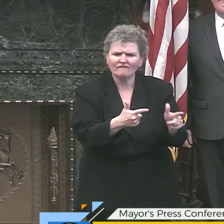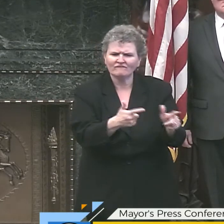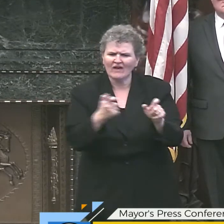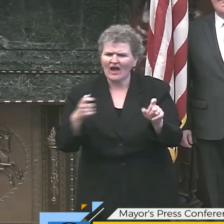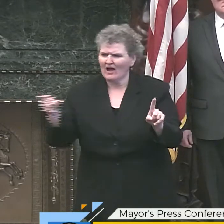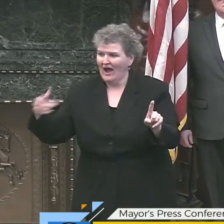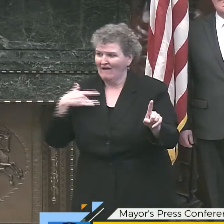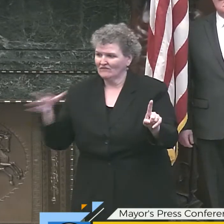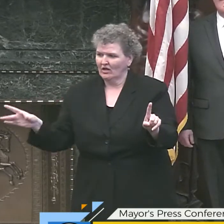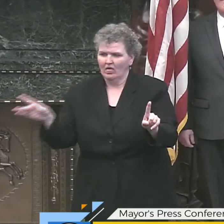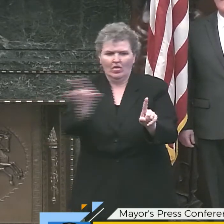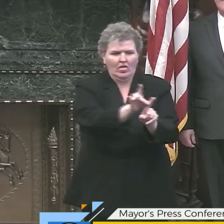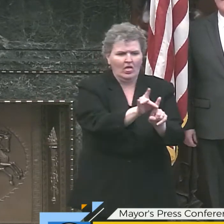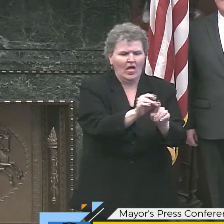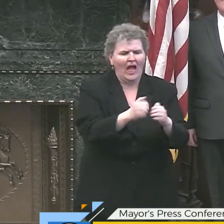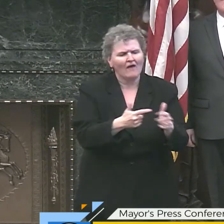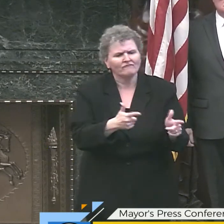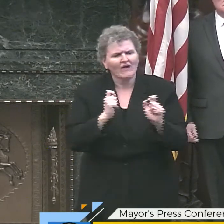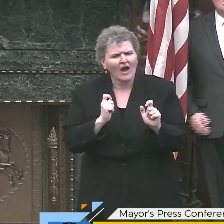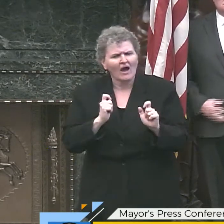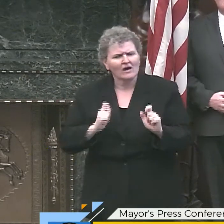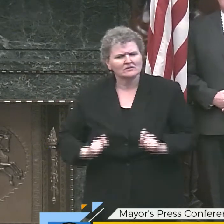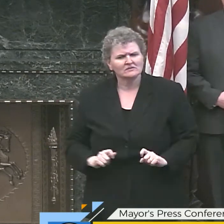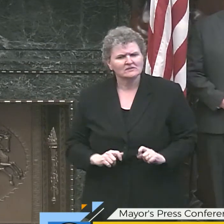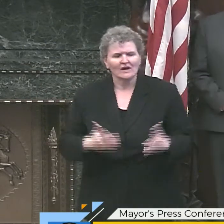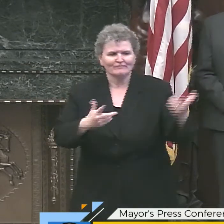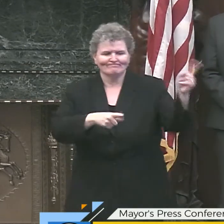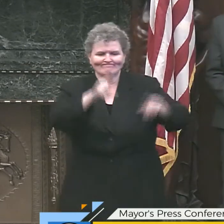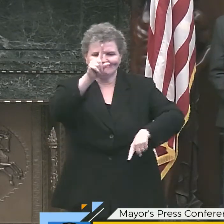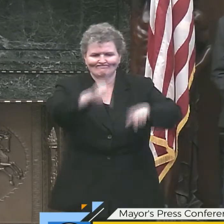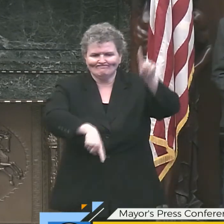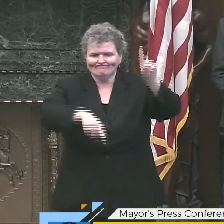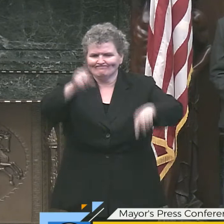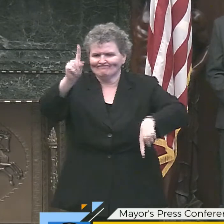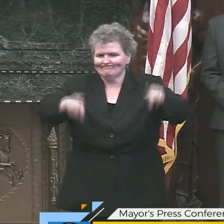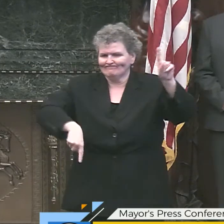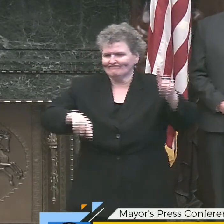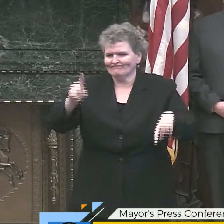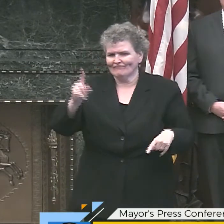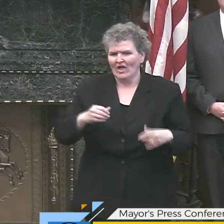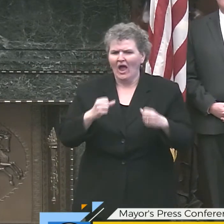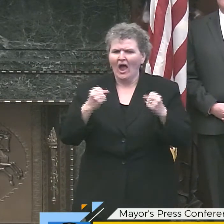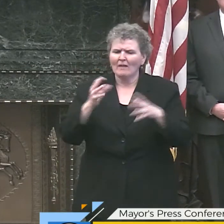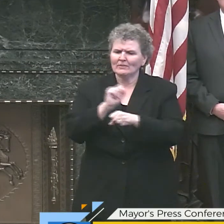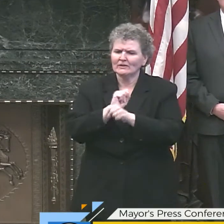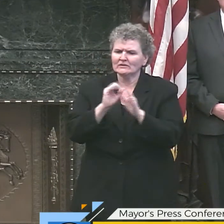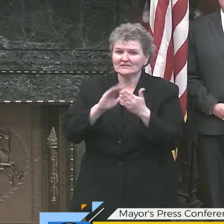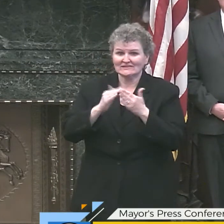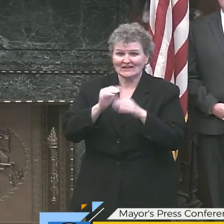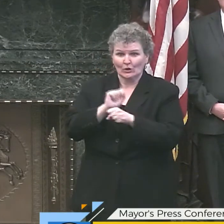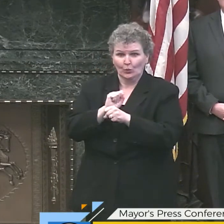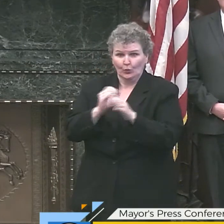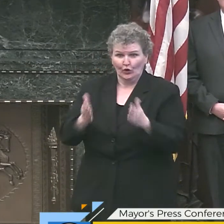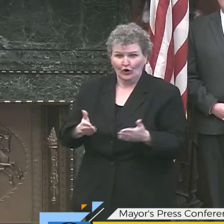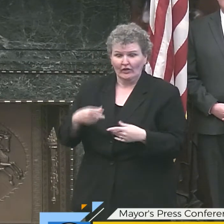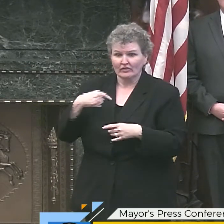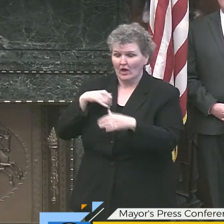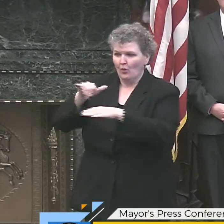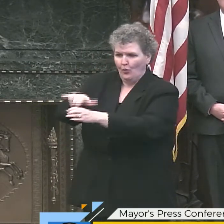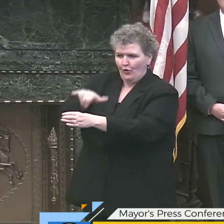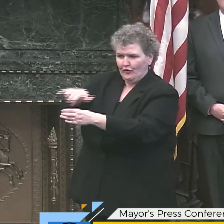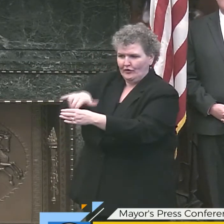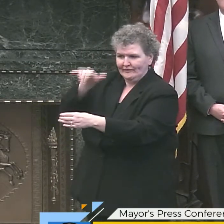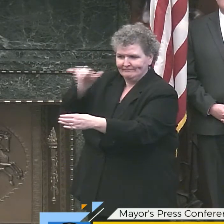And can you tell us how many, in particular, city workers have had to be quarantined? No, we don't keep track of how many of them are